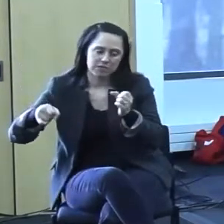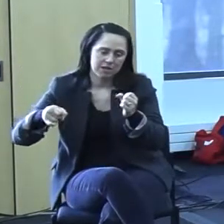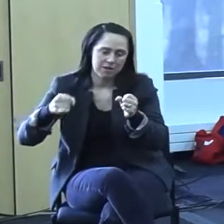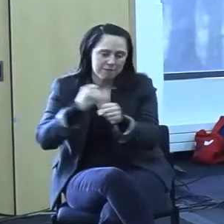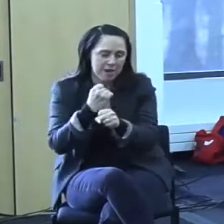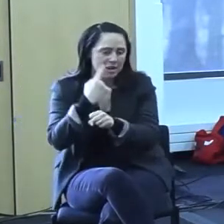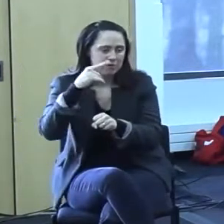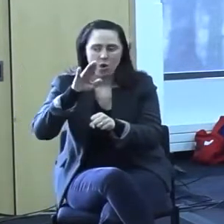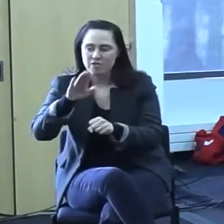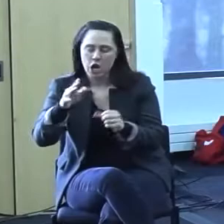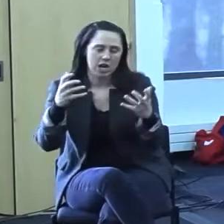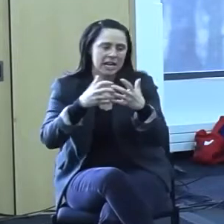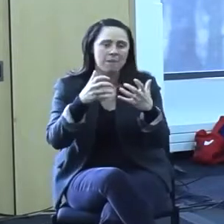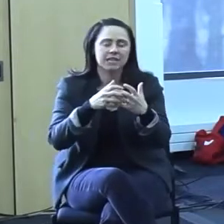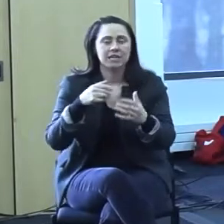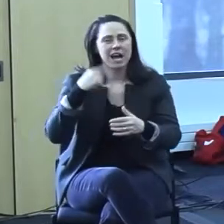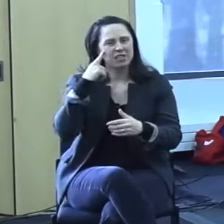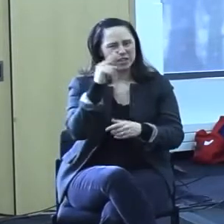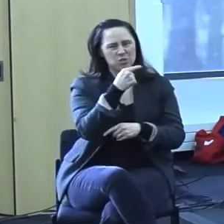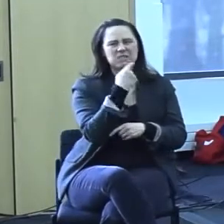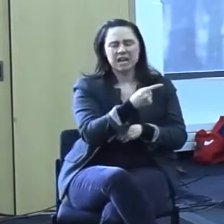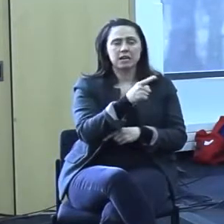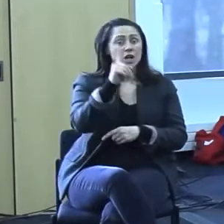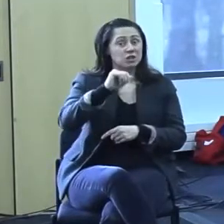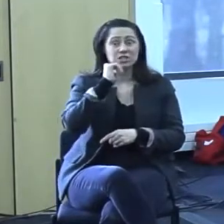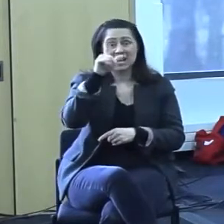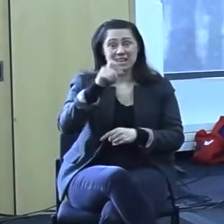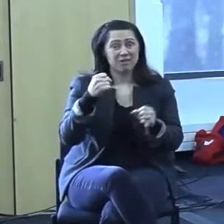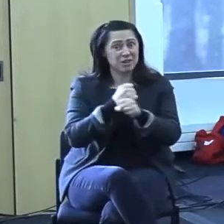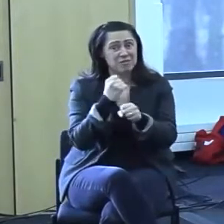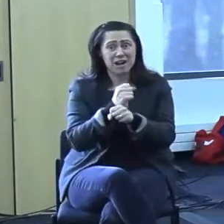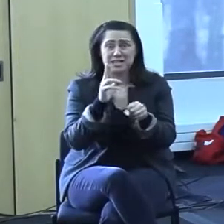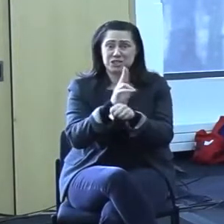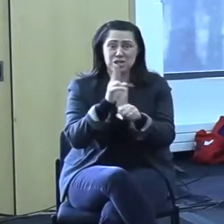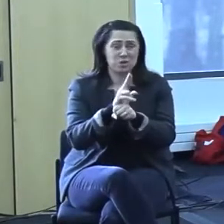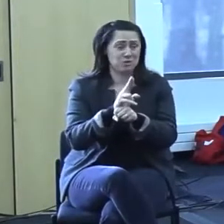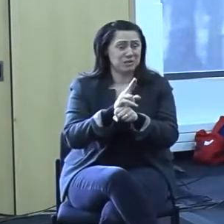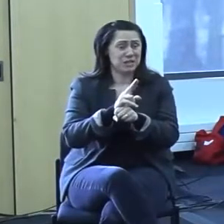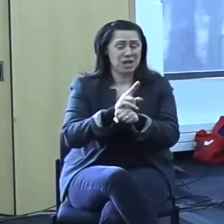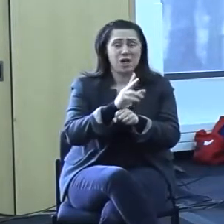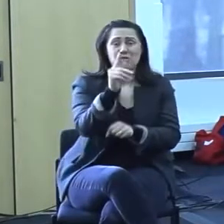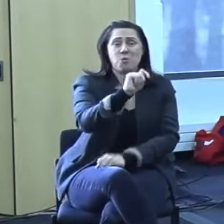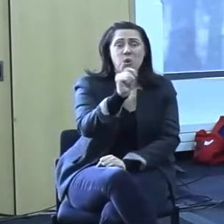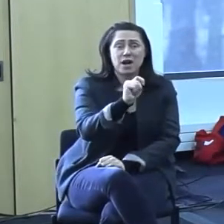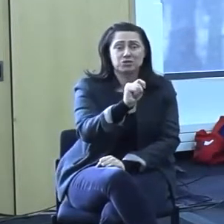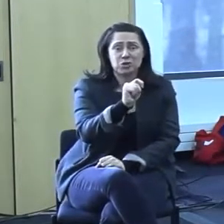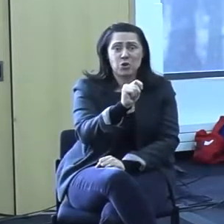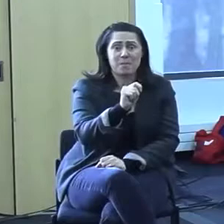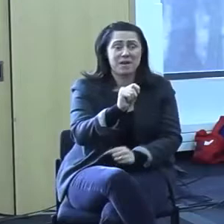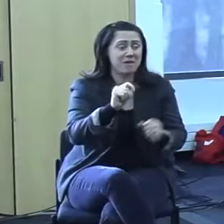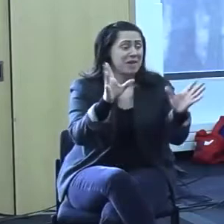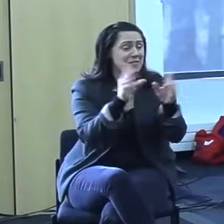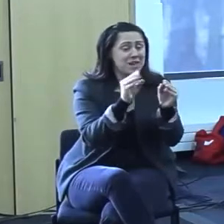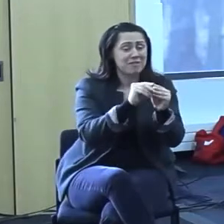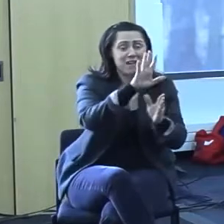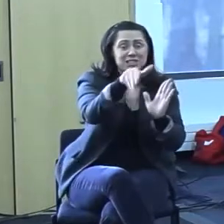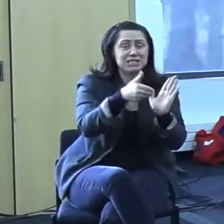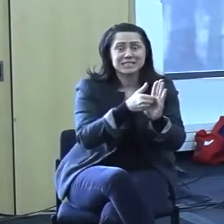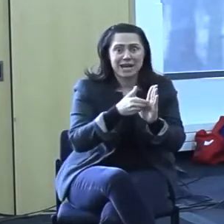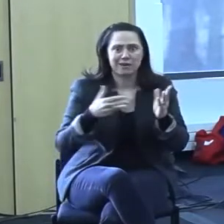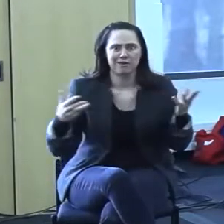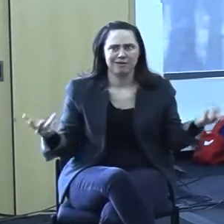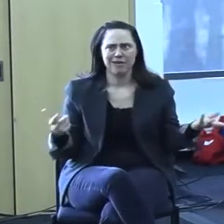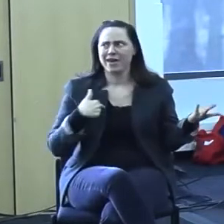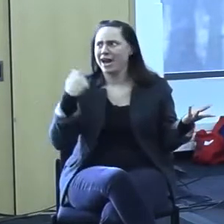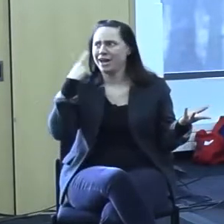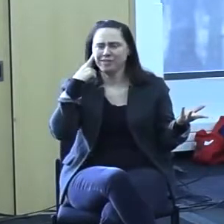I think you said it, like, you shouldn't have to fight to use the washroom at the convention center, right? I think